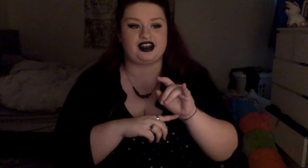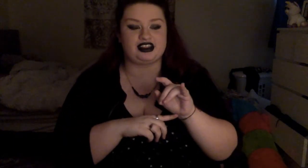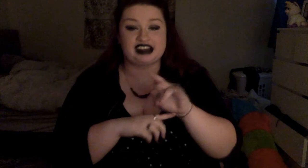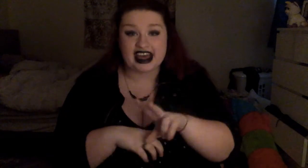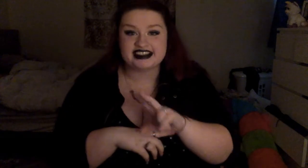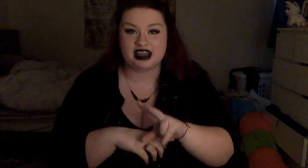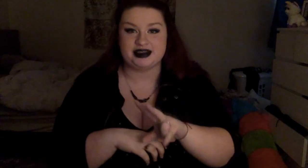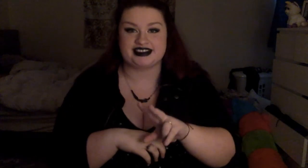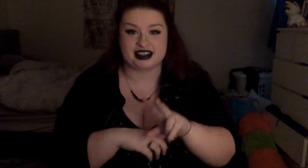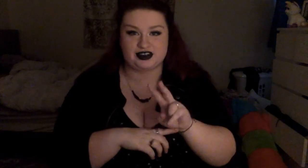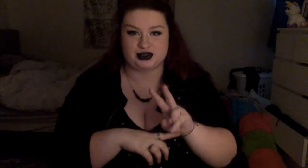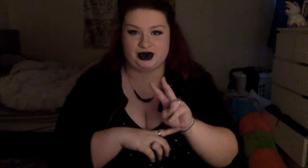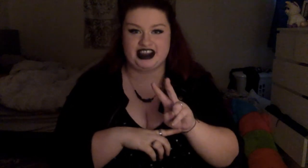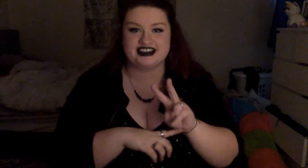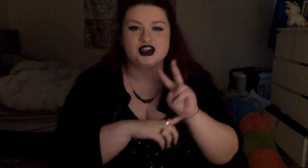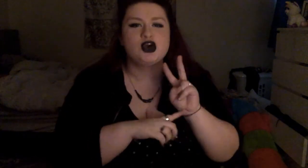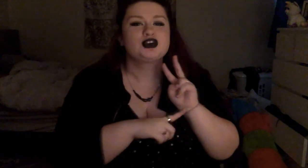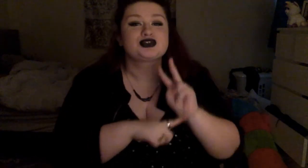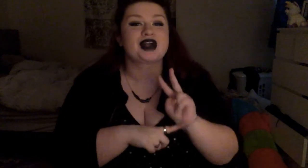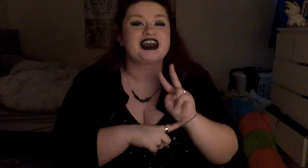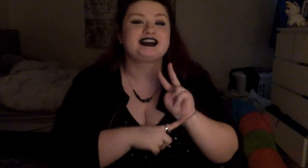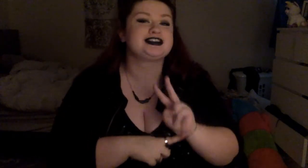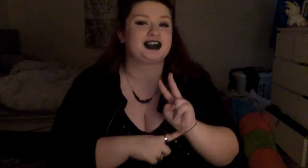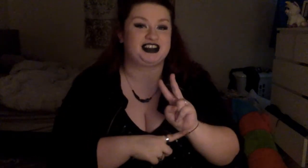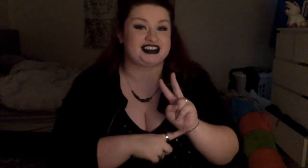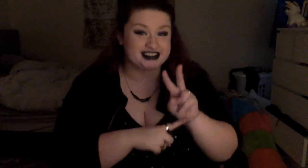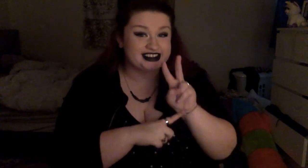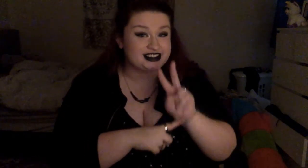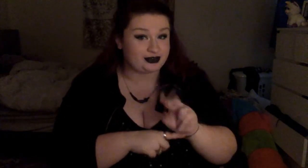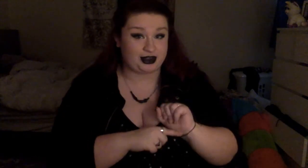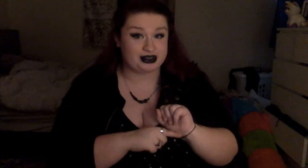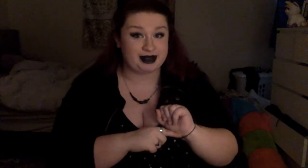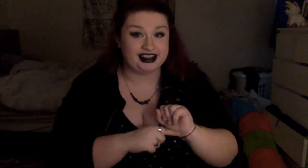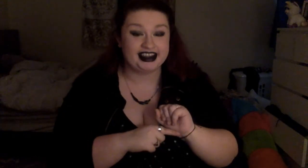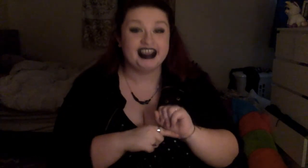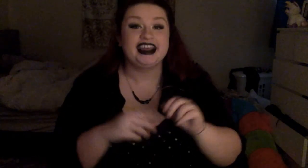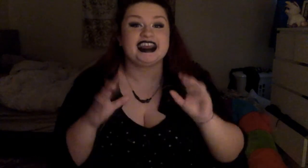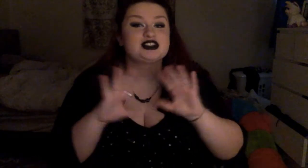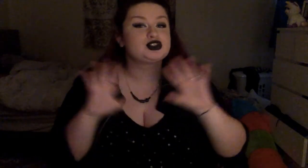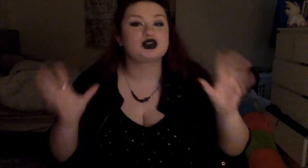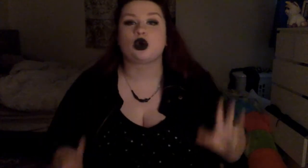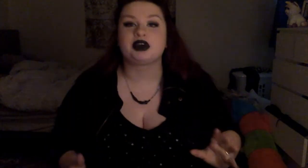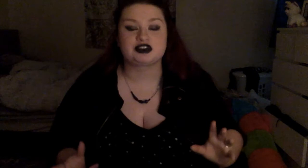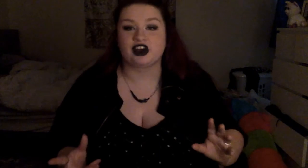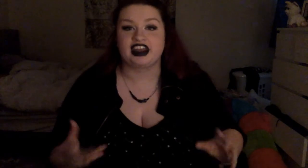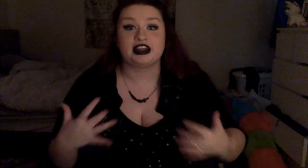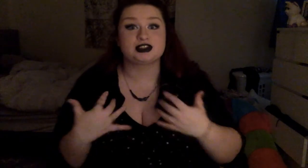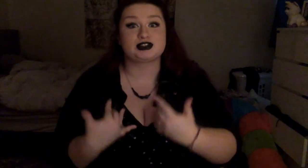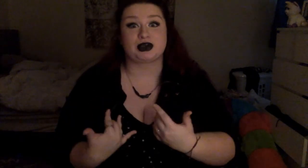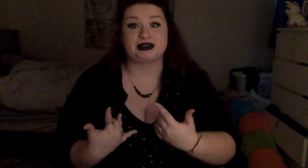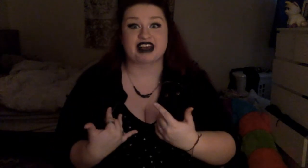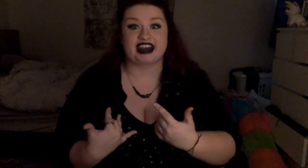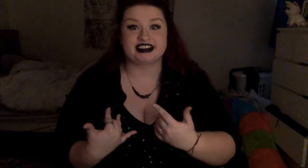the last time he says victorious, try your darndest to fingerspell it. It's so much fun, and it's so